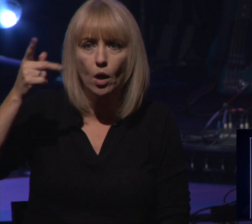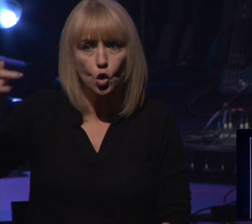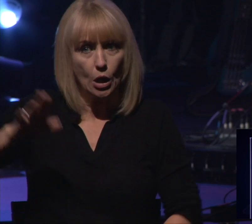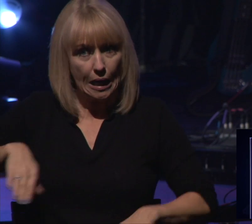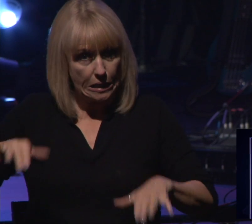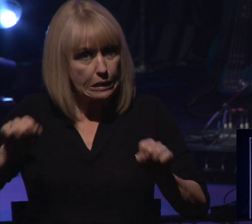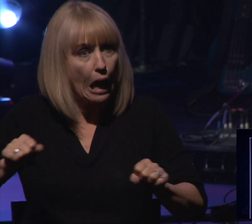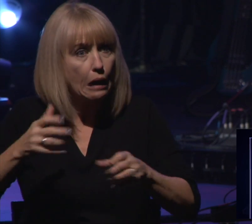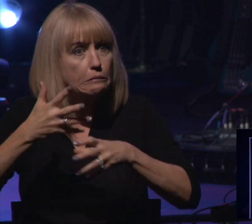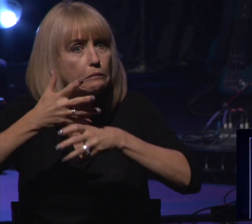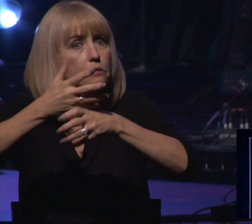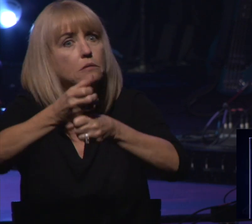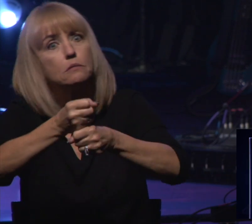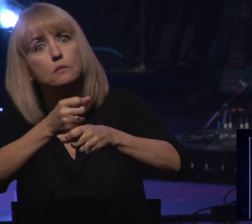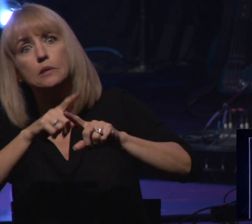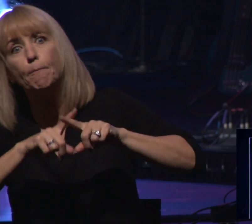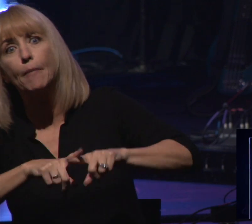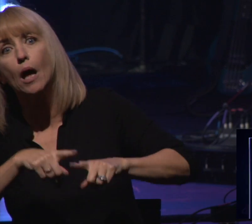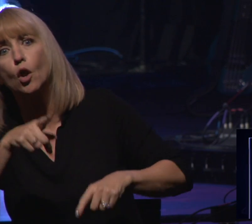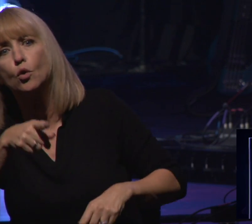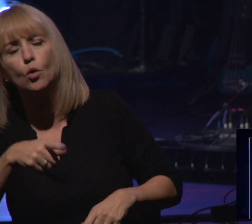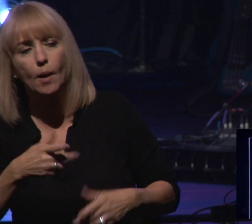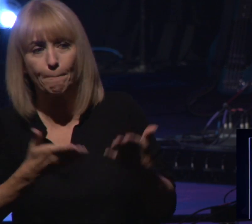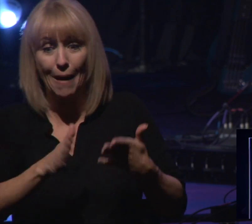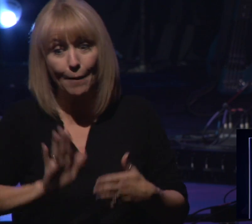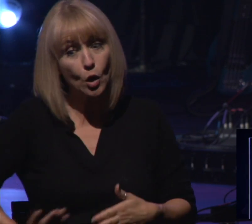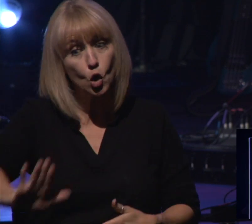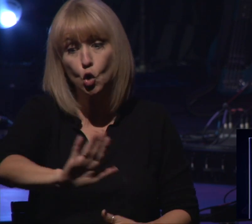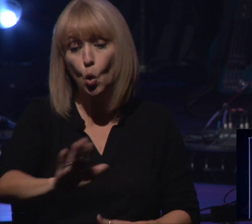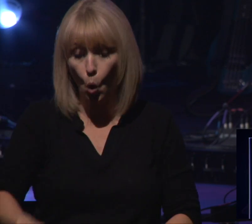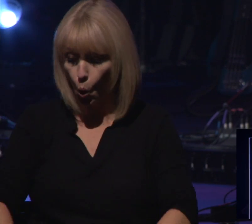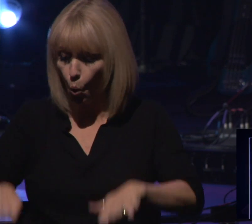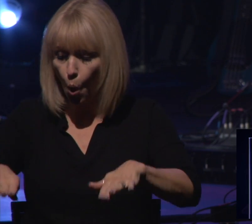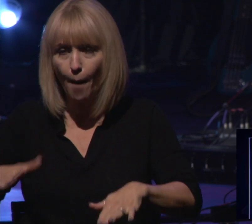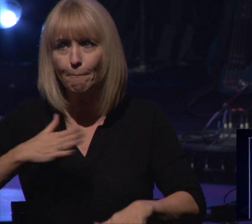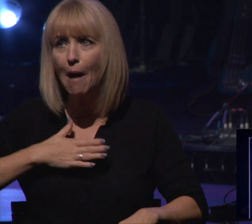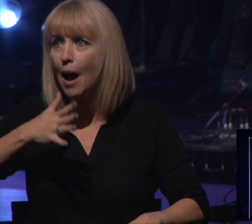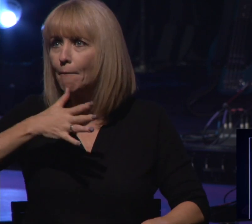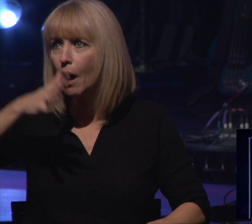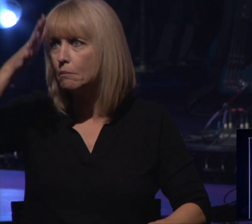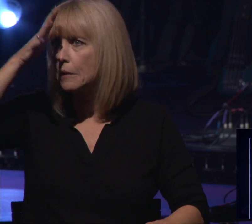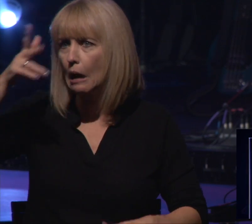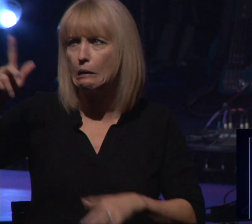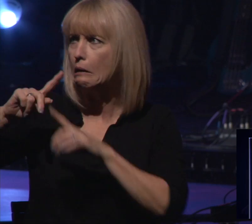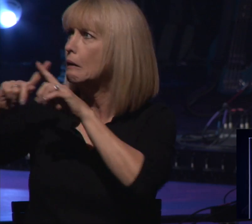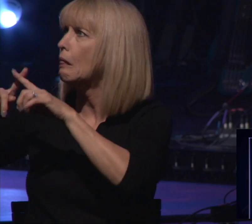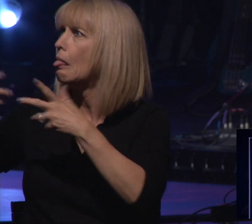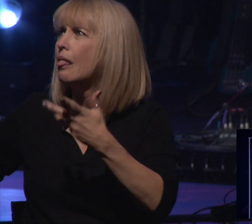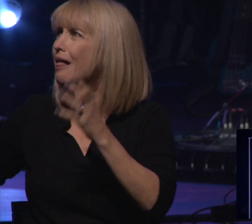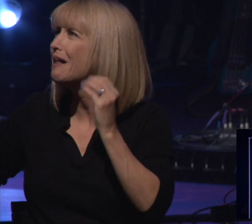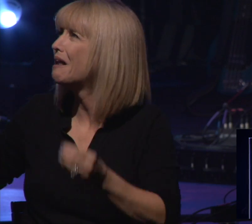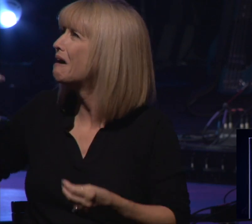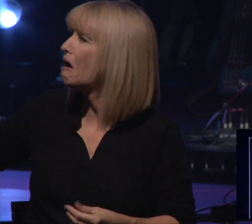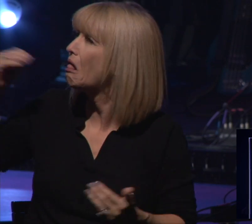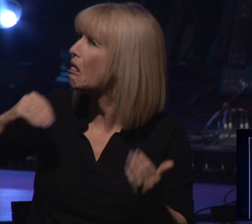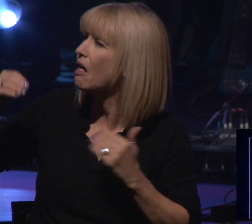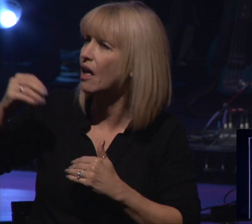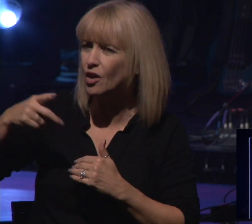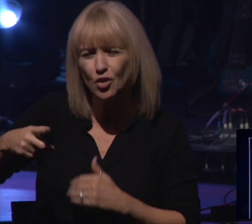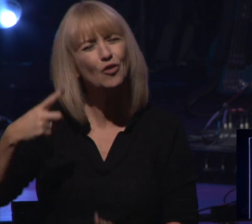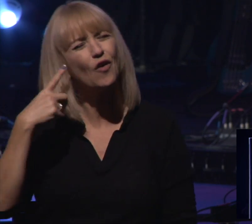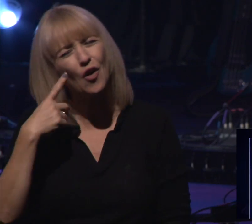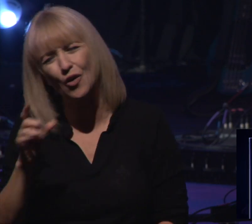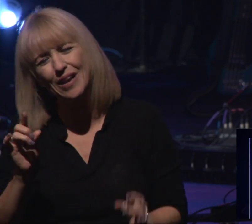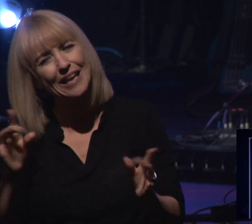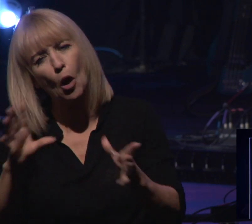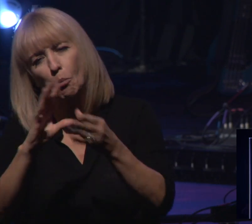parent that's dependable? And maybe you've had one of those parents that wasn't dependable and it's caused such heartache, and you hear these